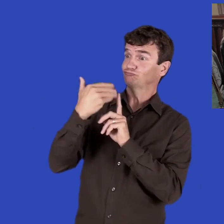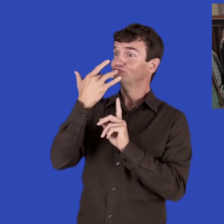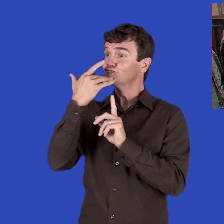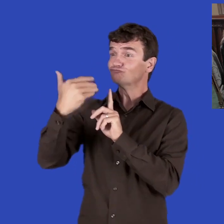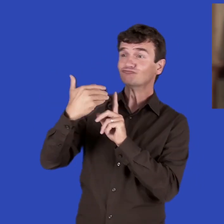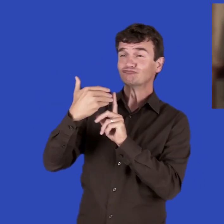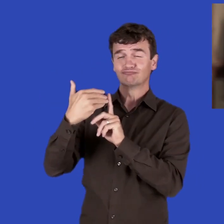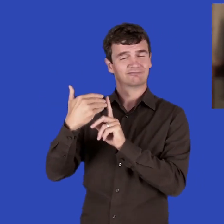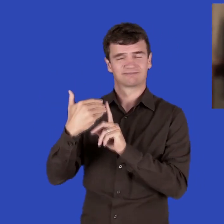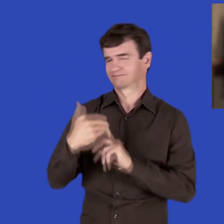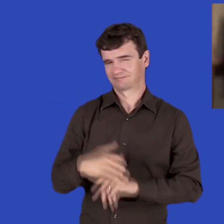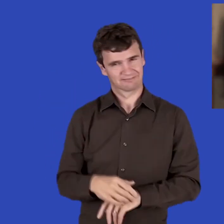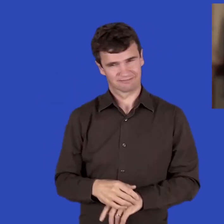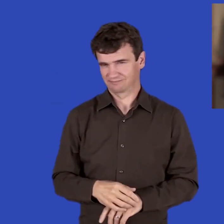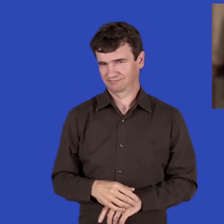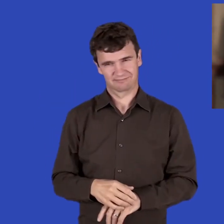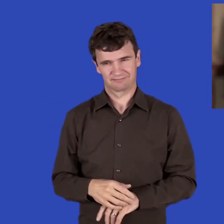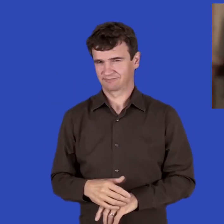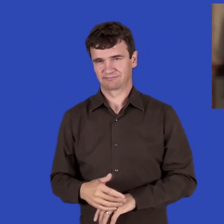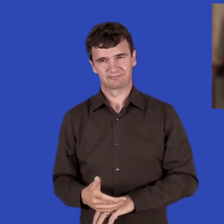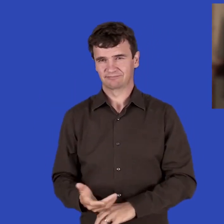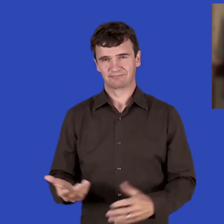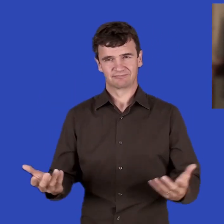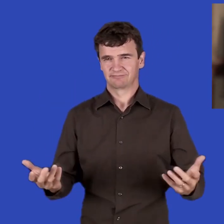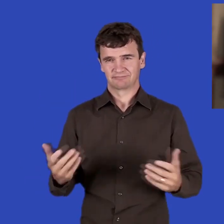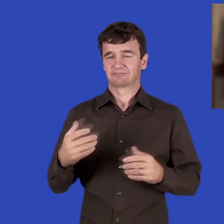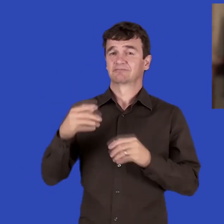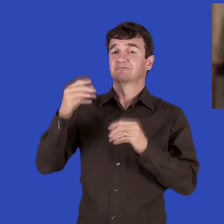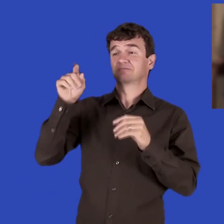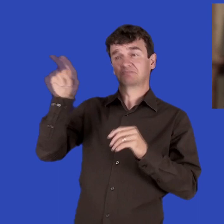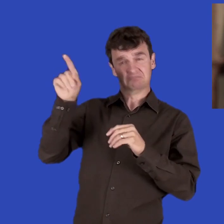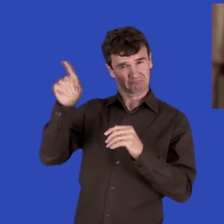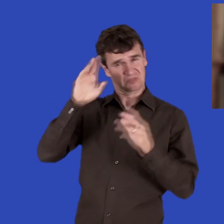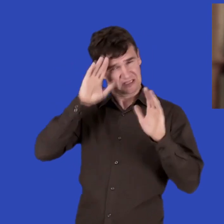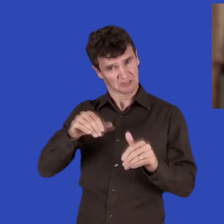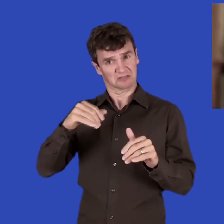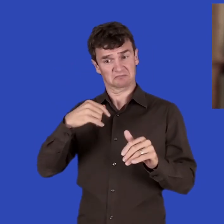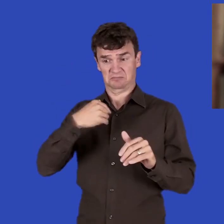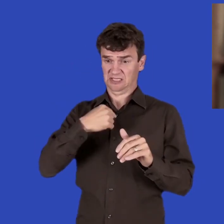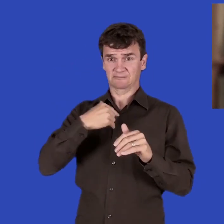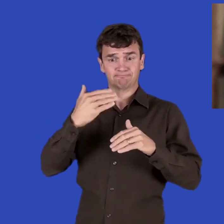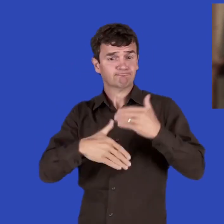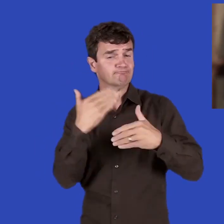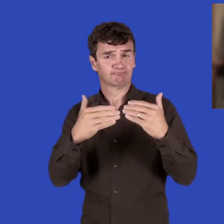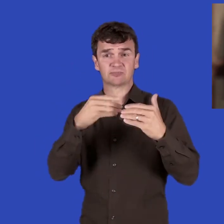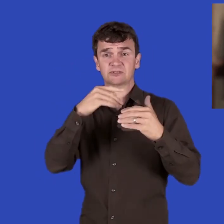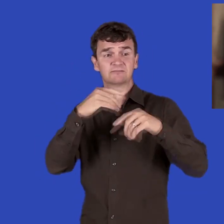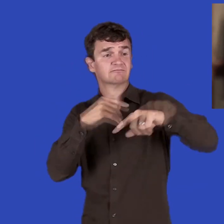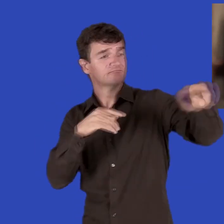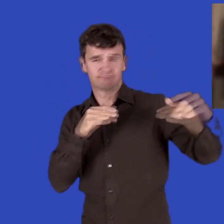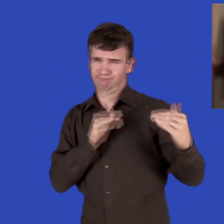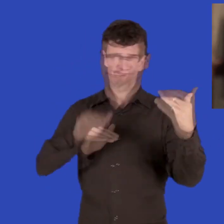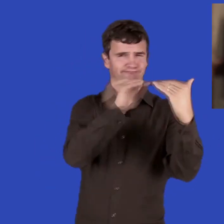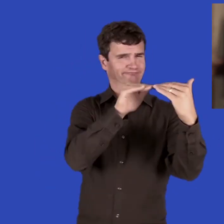especially different. Students want to be just treated as individuals. And I think that was, in a sense, how I was